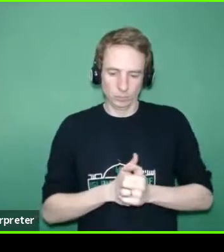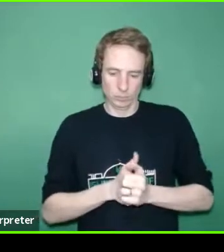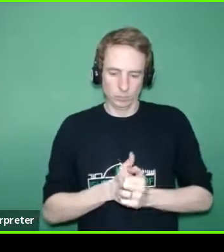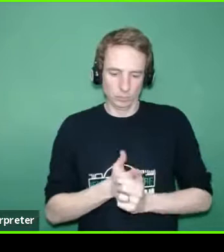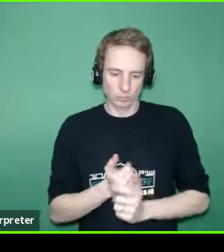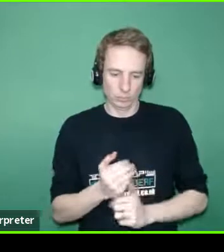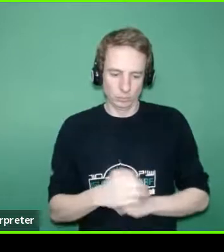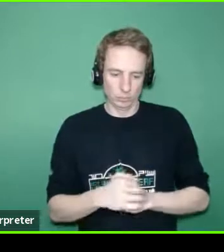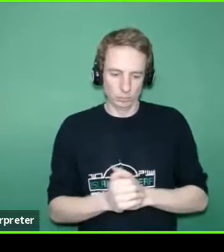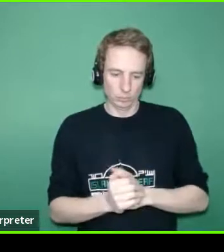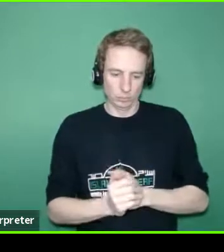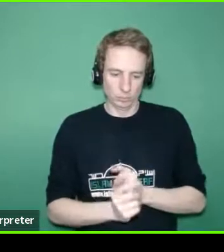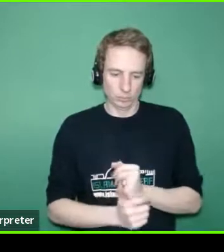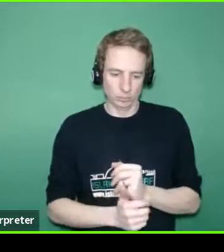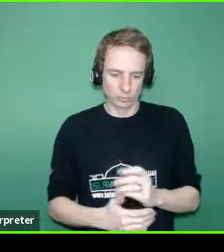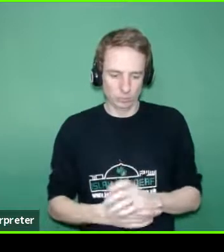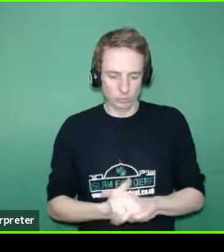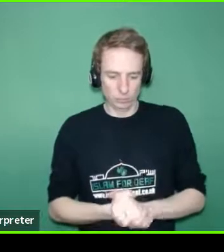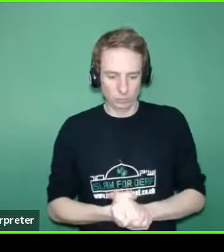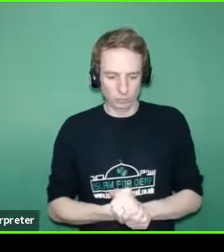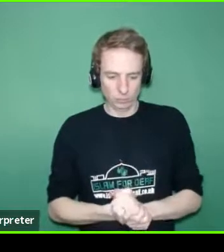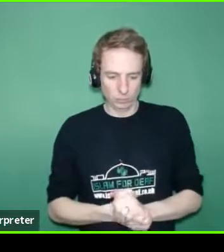Okay, we're good to go. Jazakallah, Bismillah.